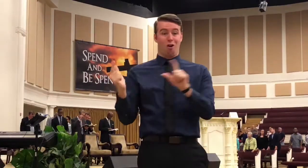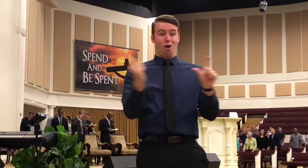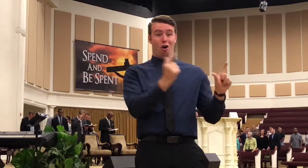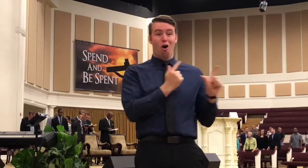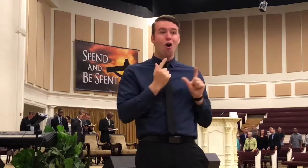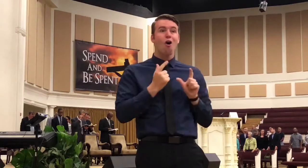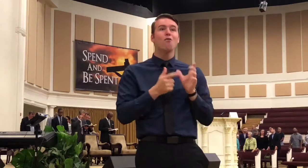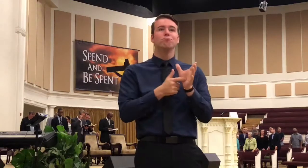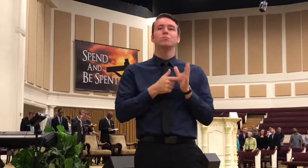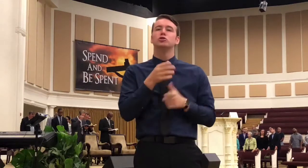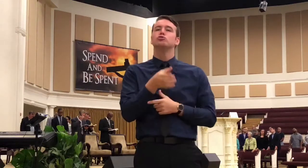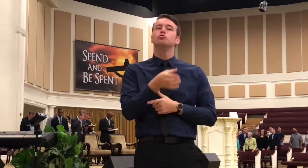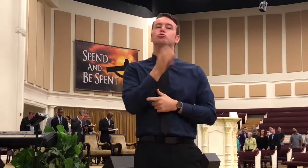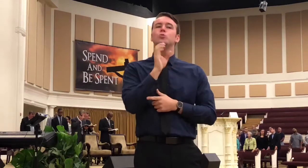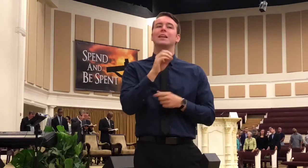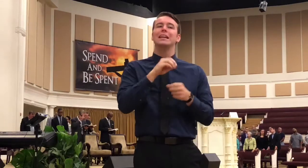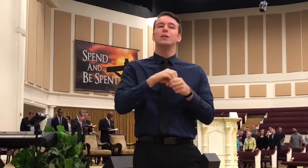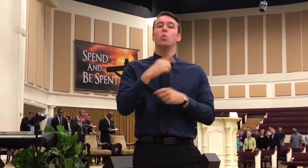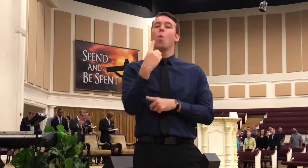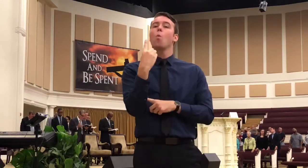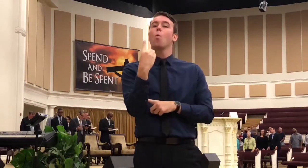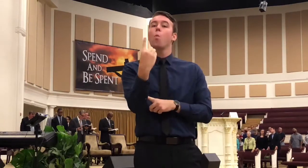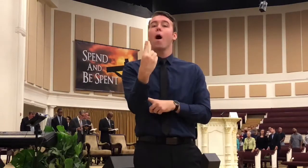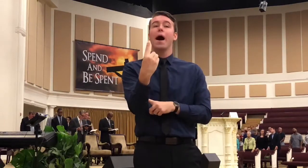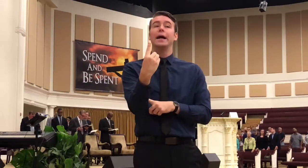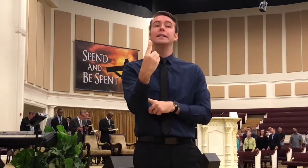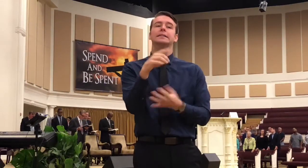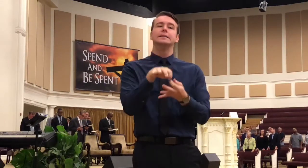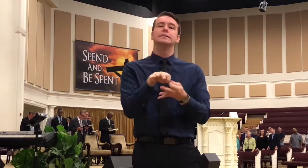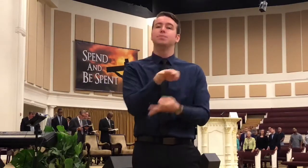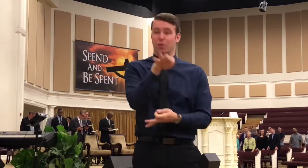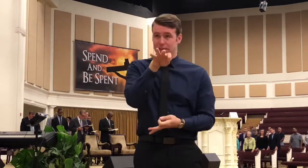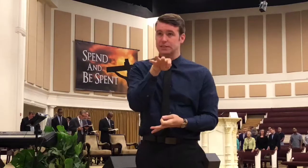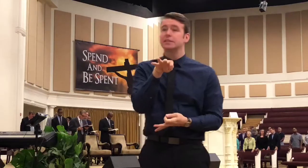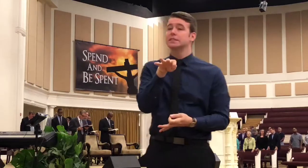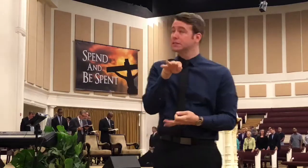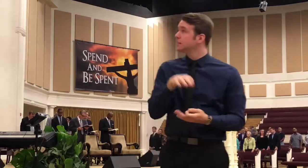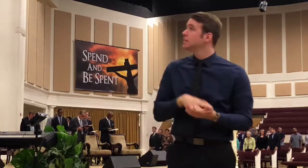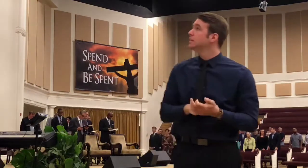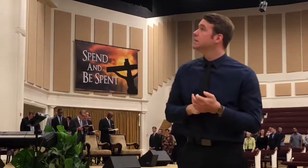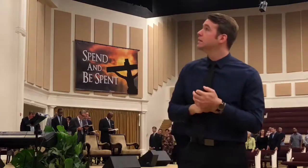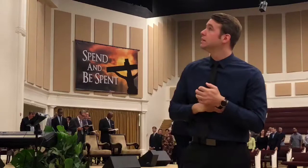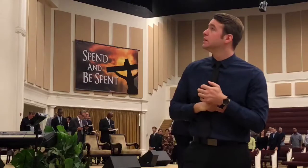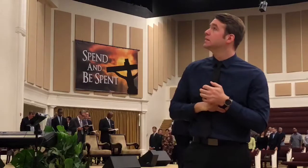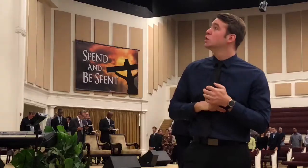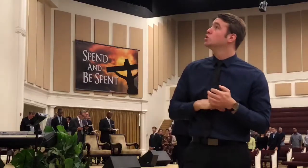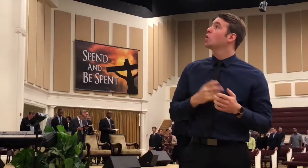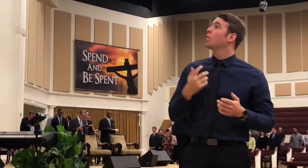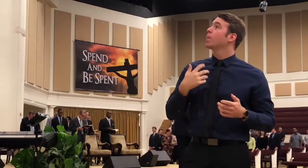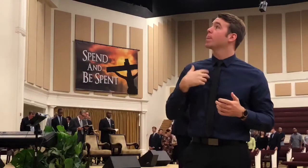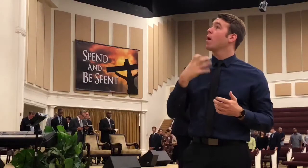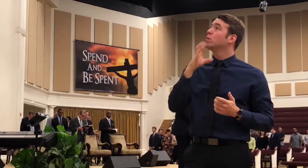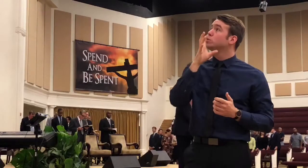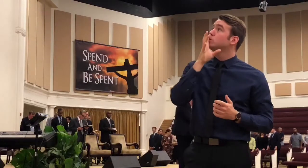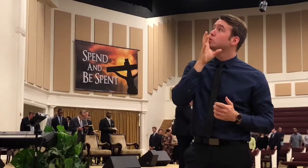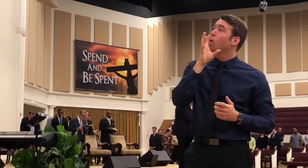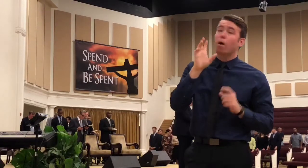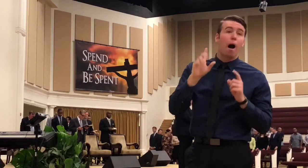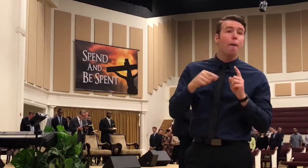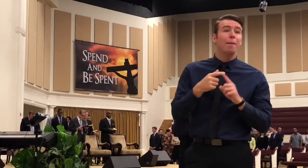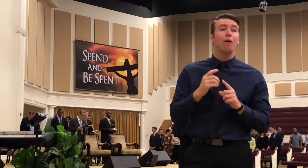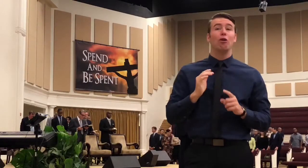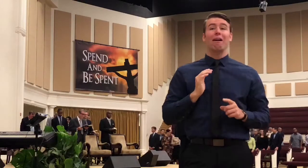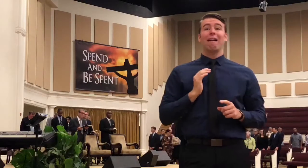made to drink into one Spirit. I want to talk about